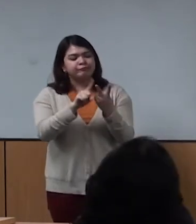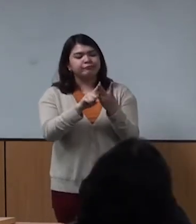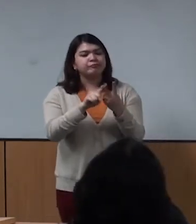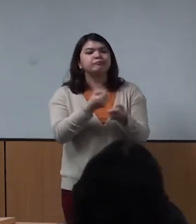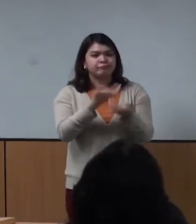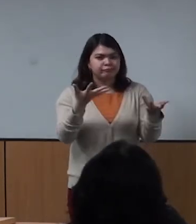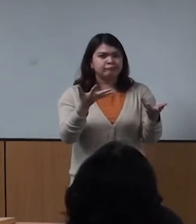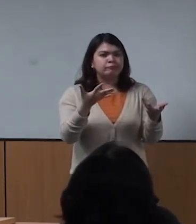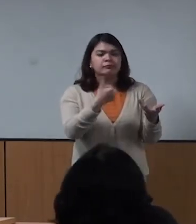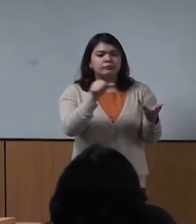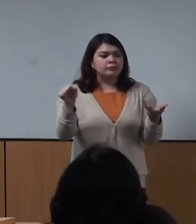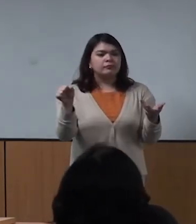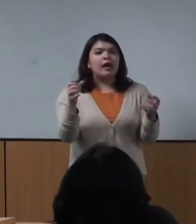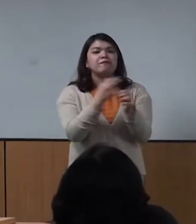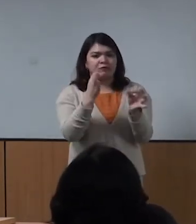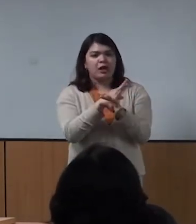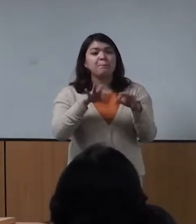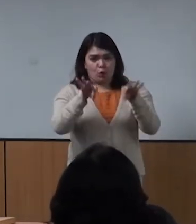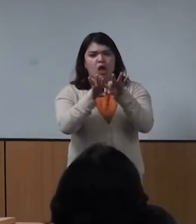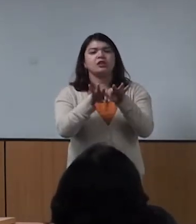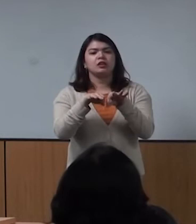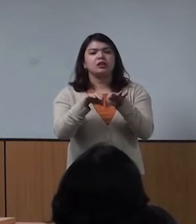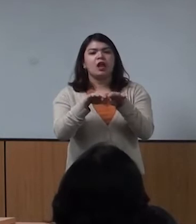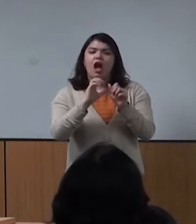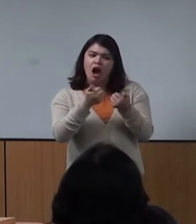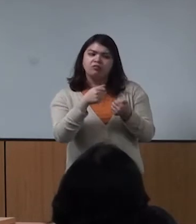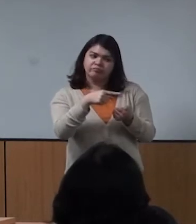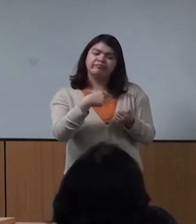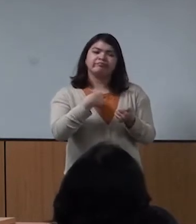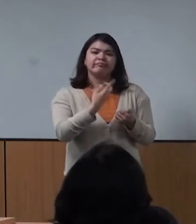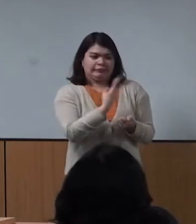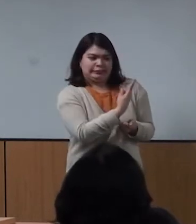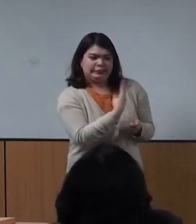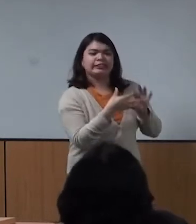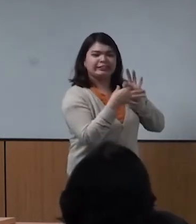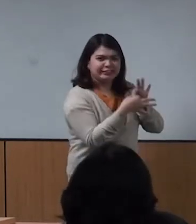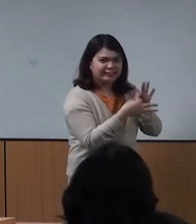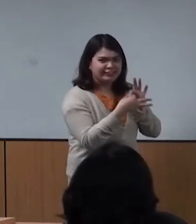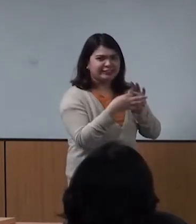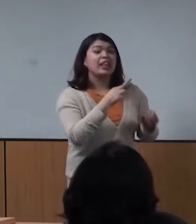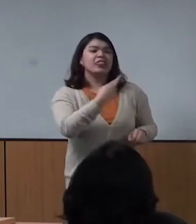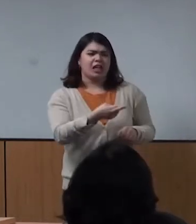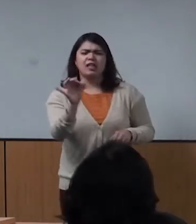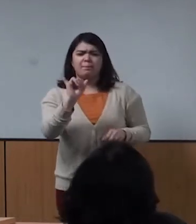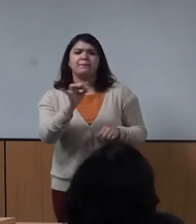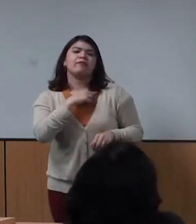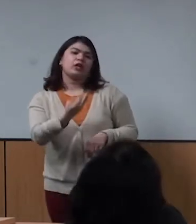provide descriptive feedback. So this can be done through the help of